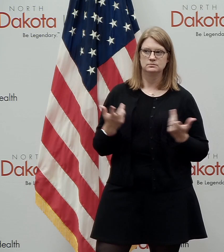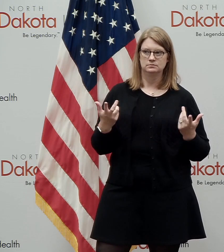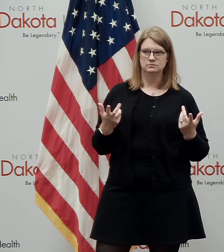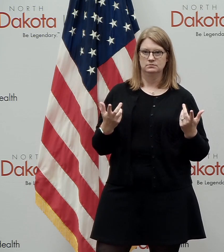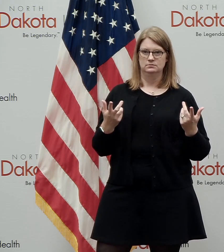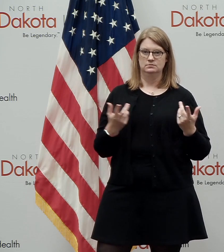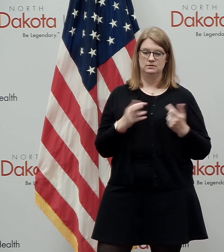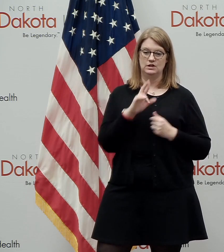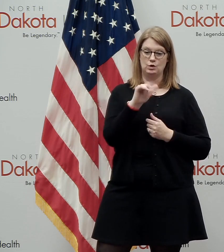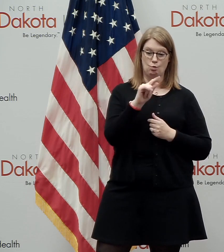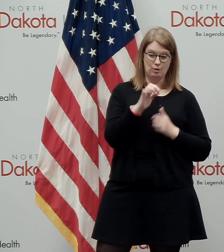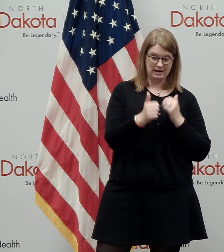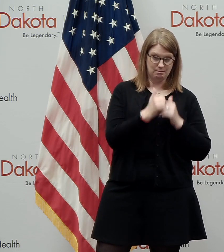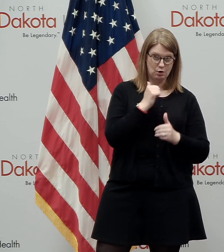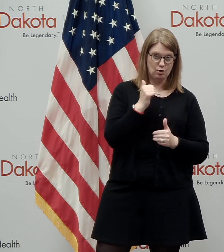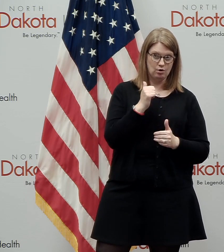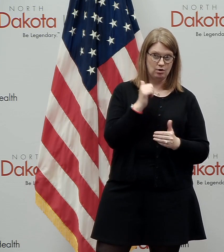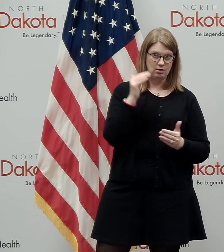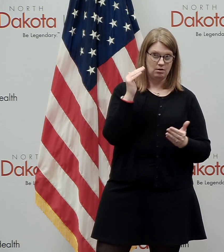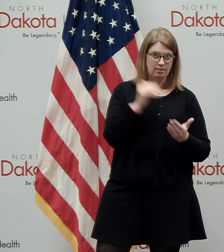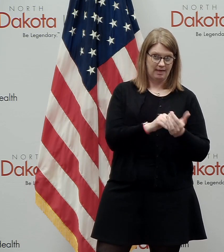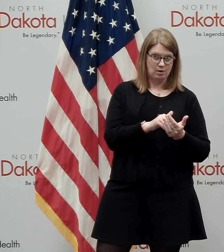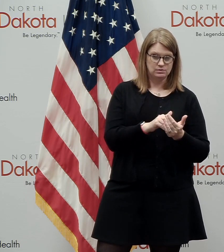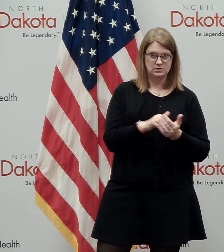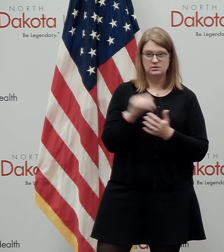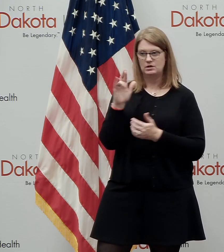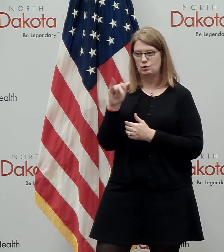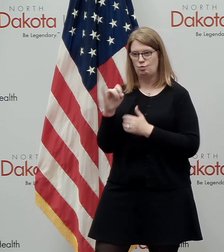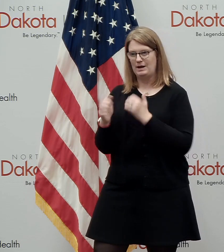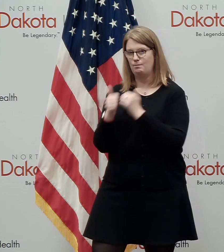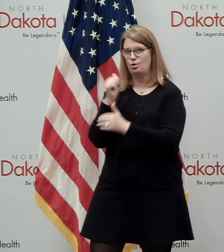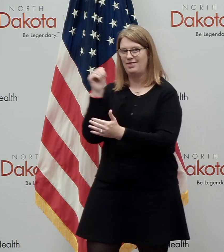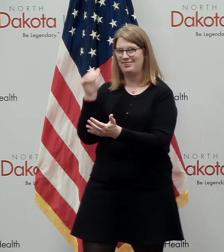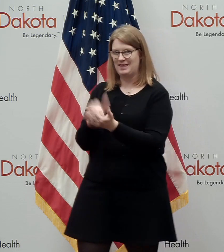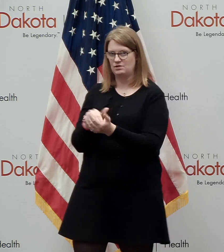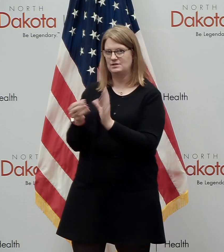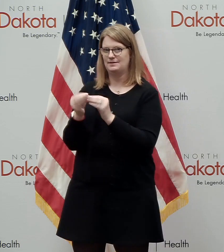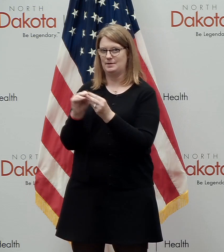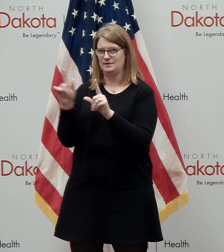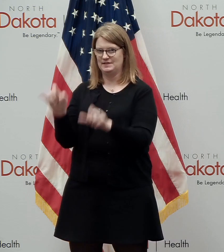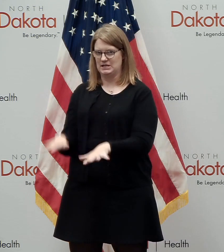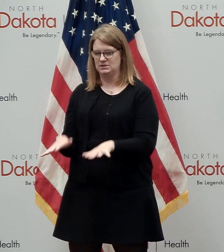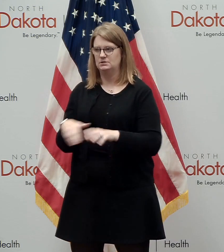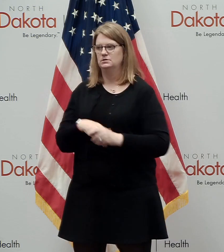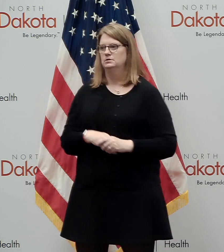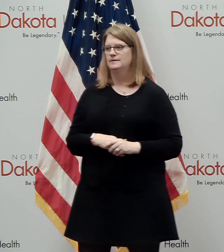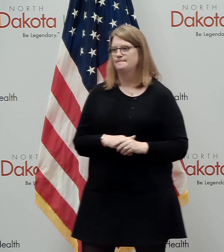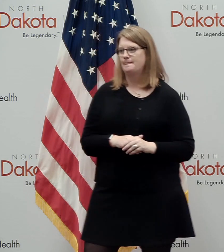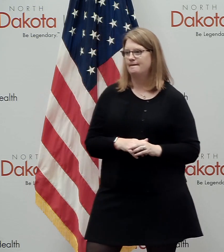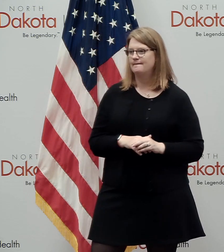at the rate per thousand of positives and the rate per thousand of the number of tests we're doing.